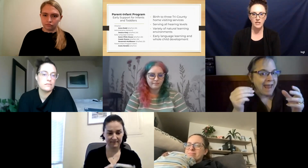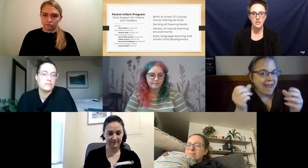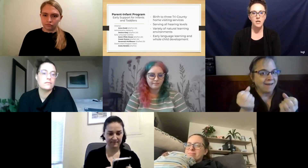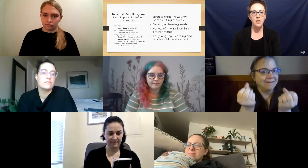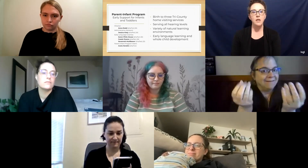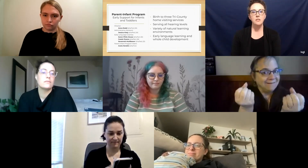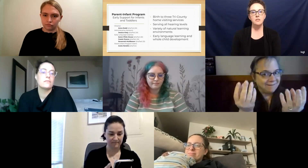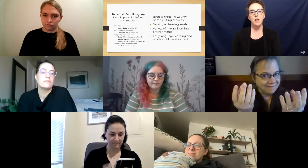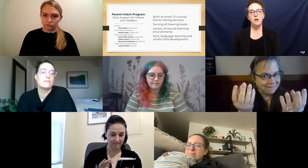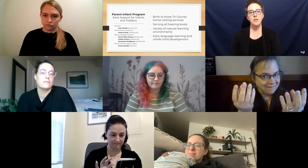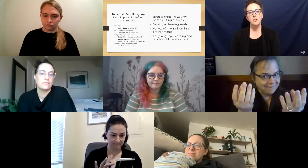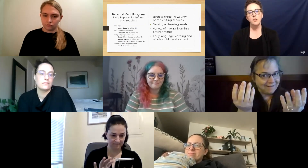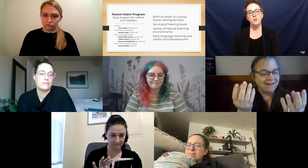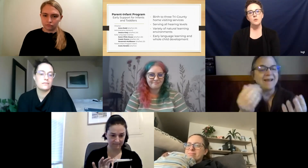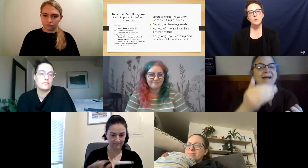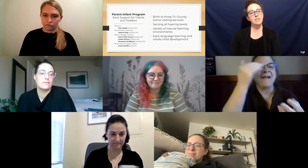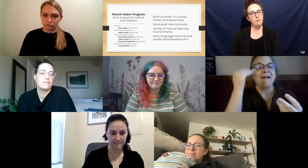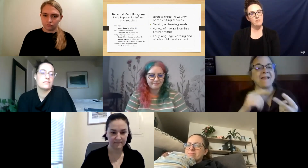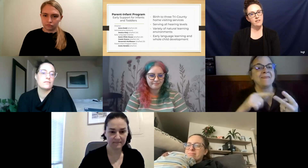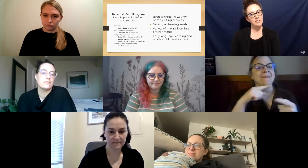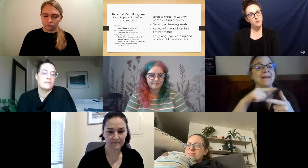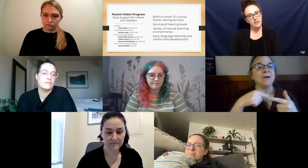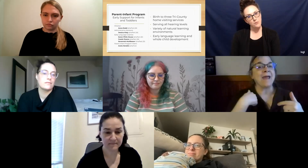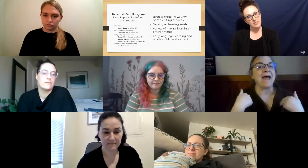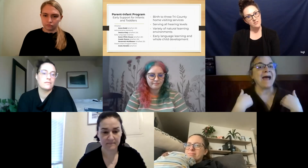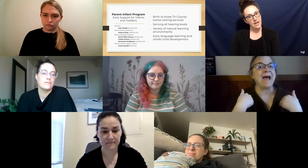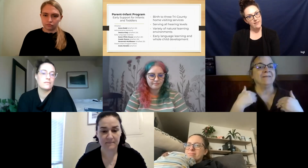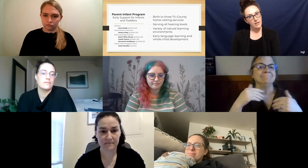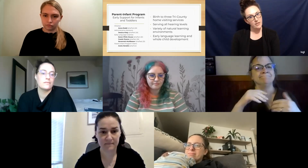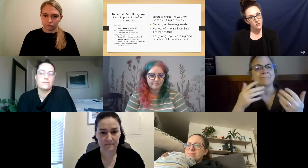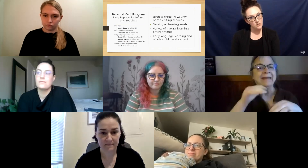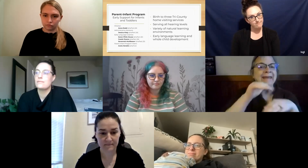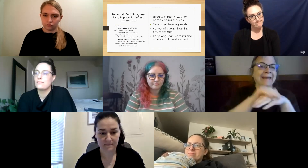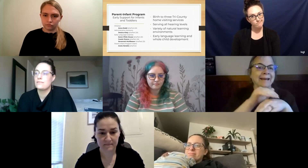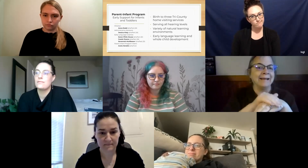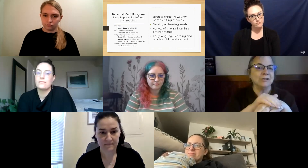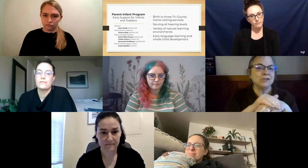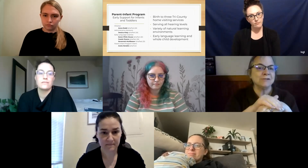communicate. Some use receptive and expressive sign language.